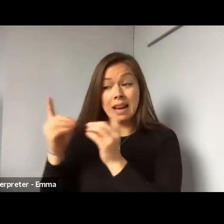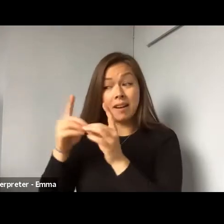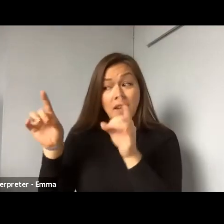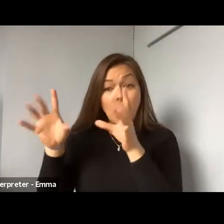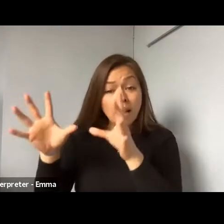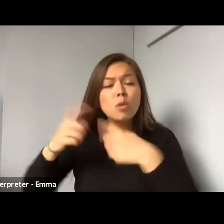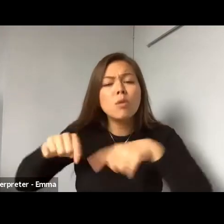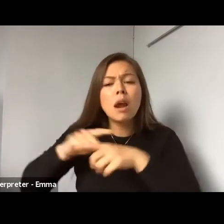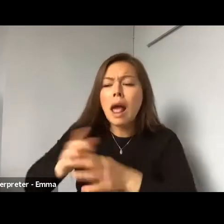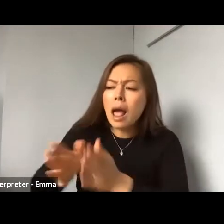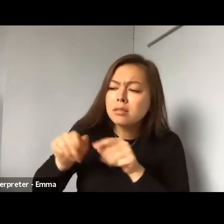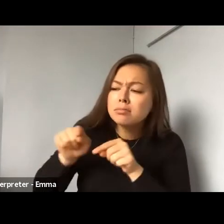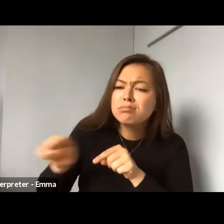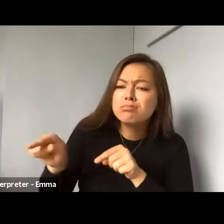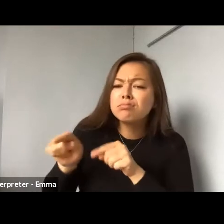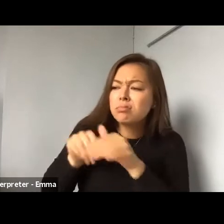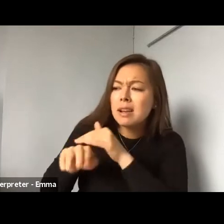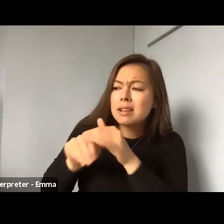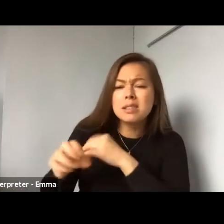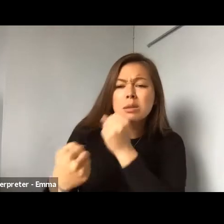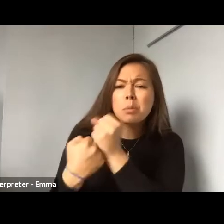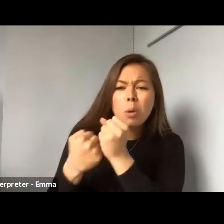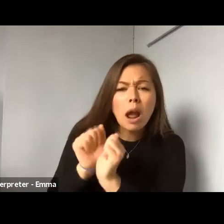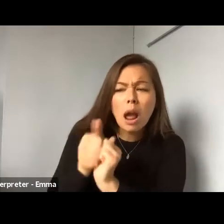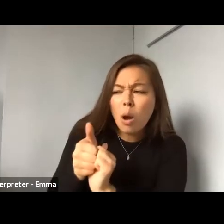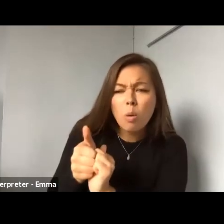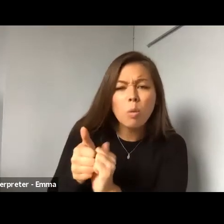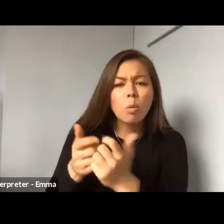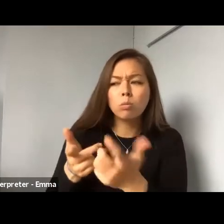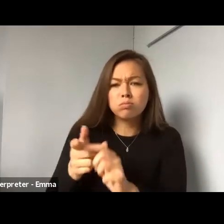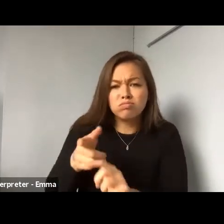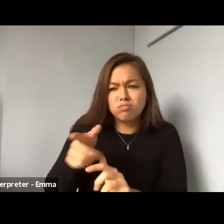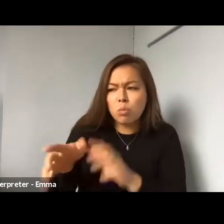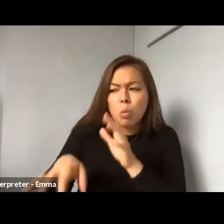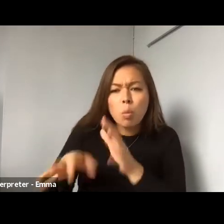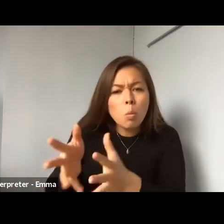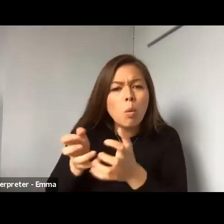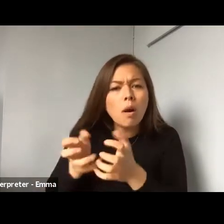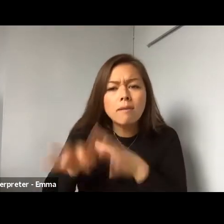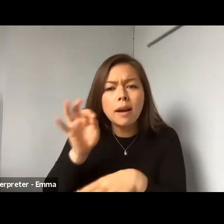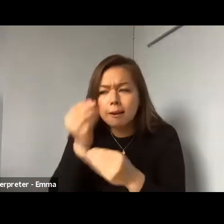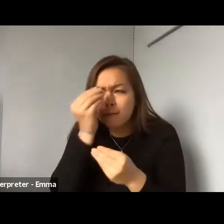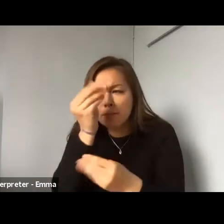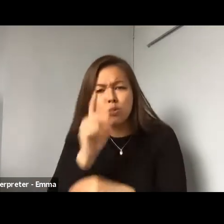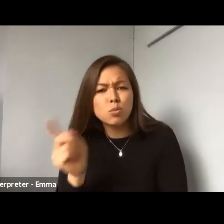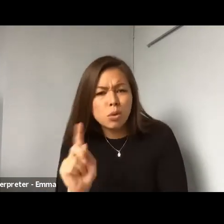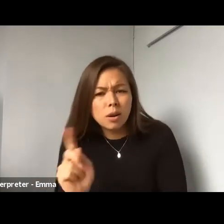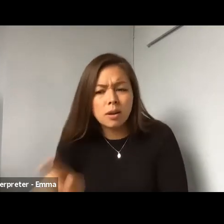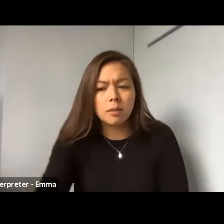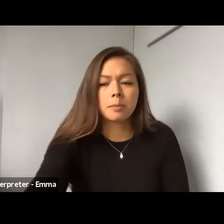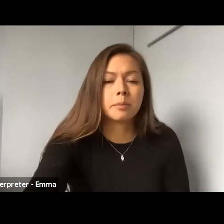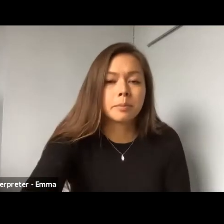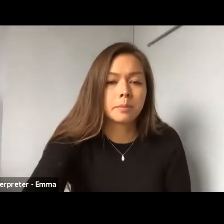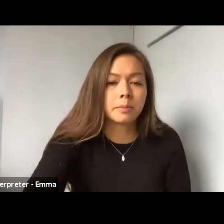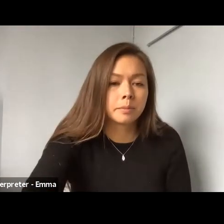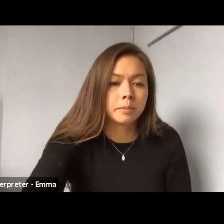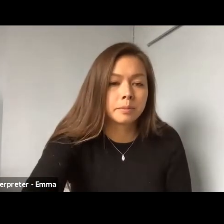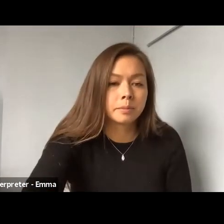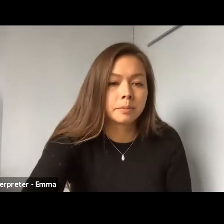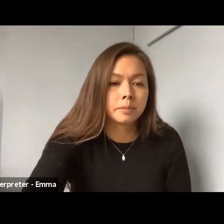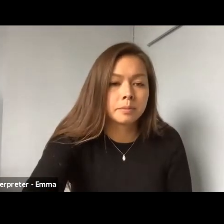they wanted, where they wanted to find information about it. So more than half of youth who experienced dating violence said they